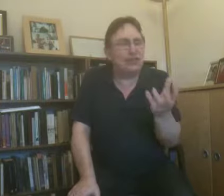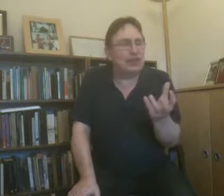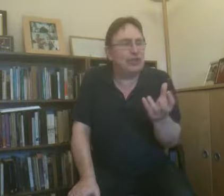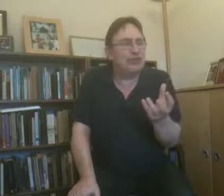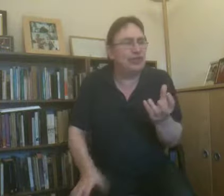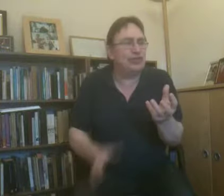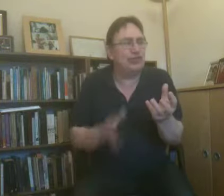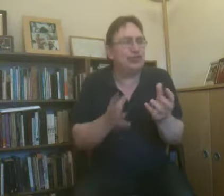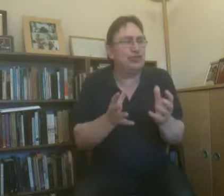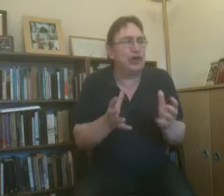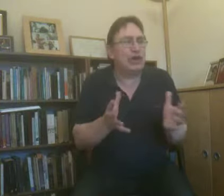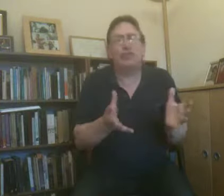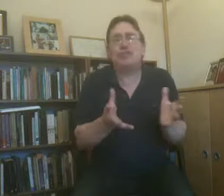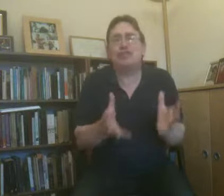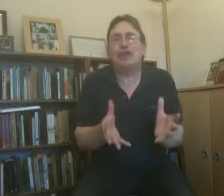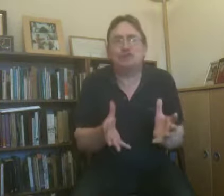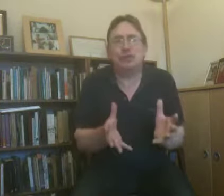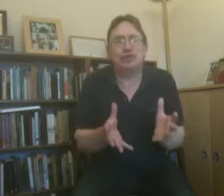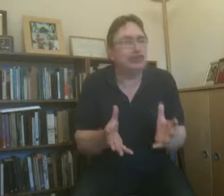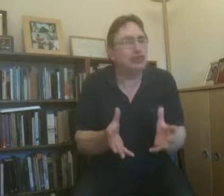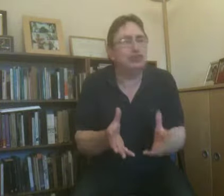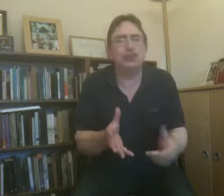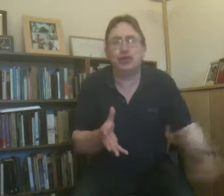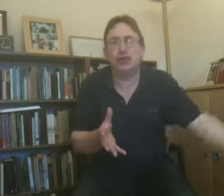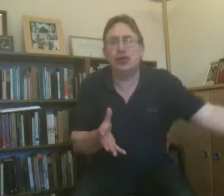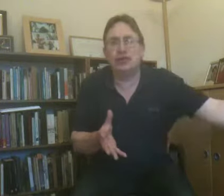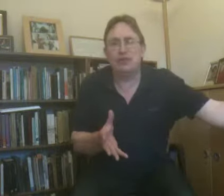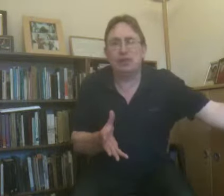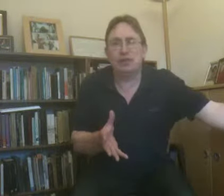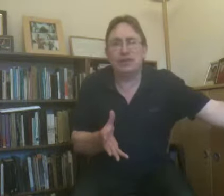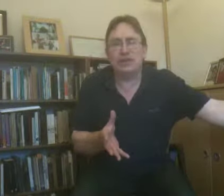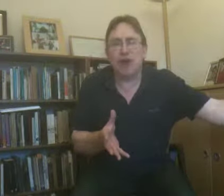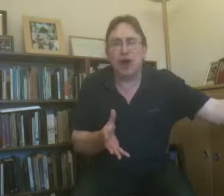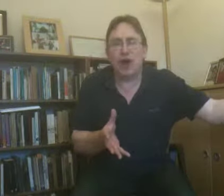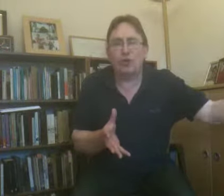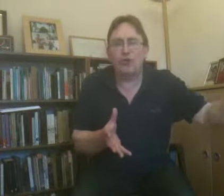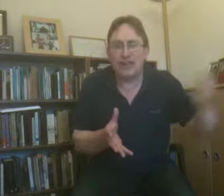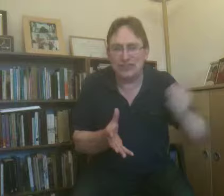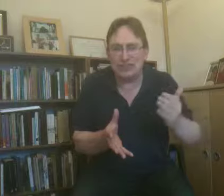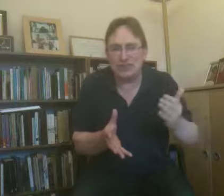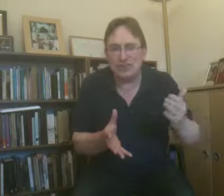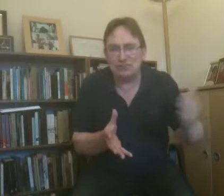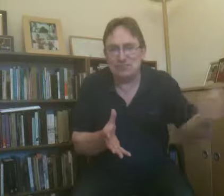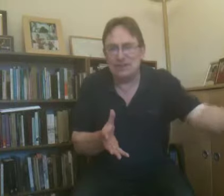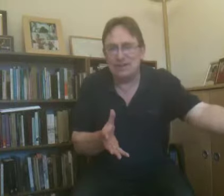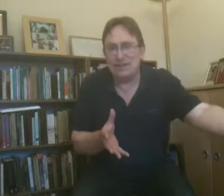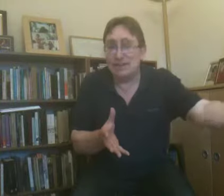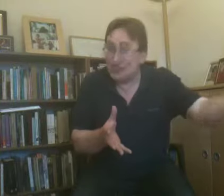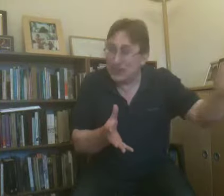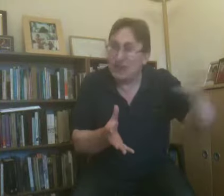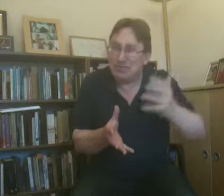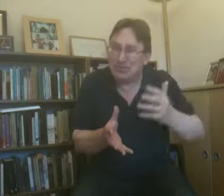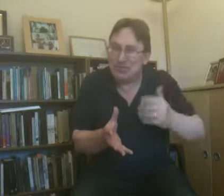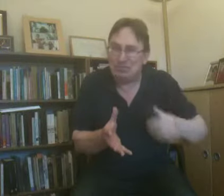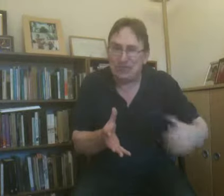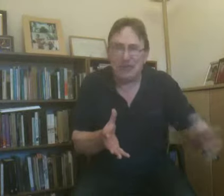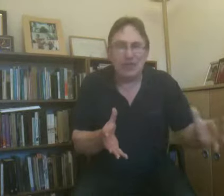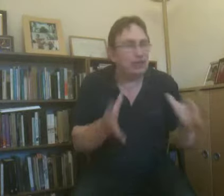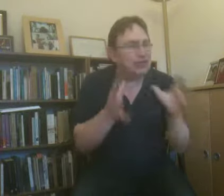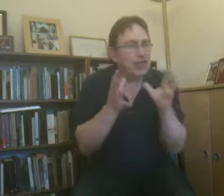it refers to the refreshment that you draw from the Old Testament. Do you see that picture? The